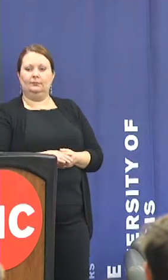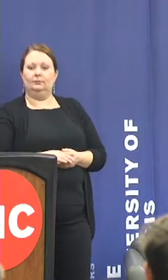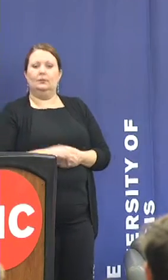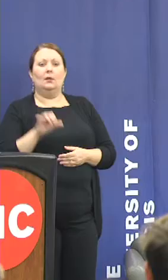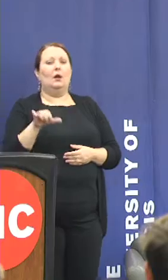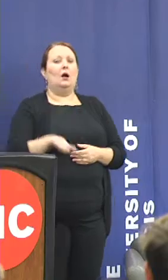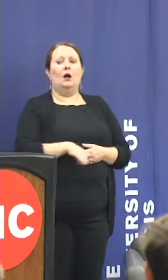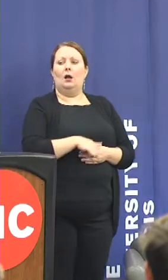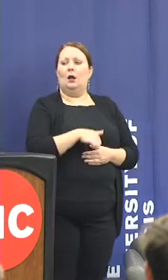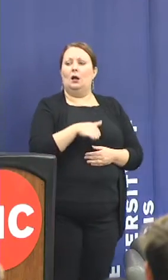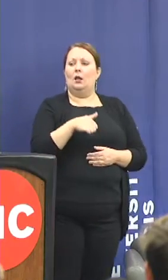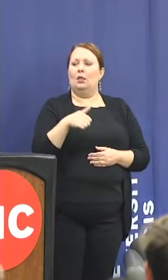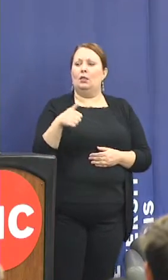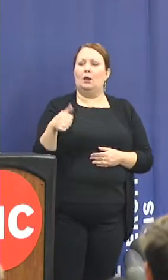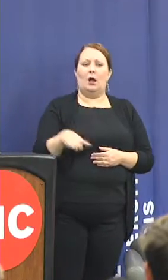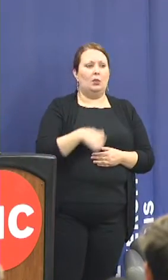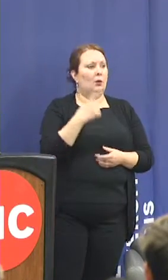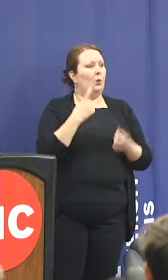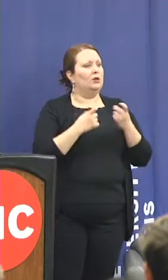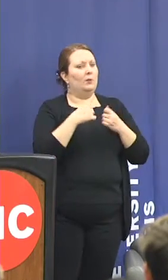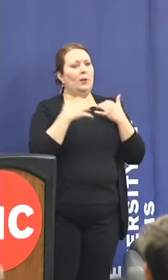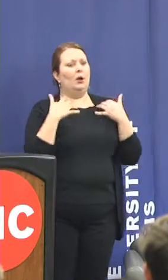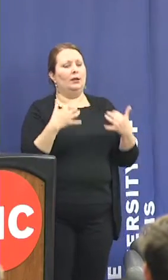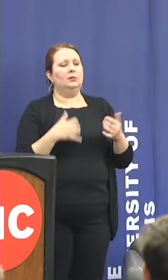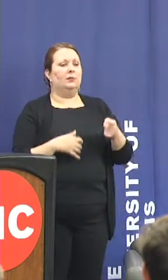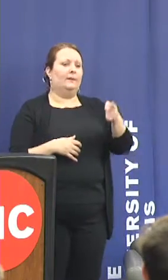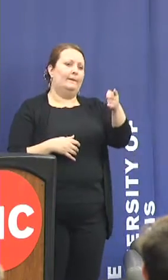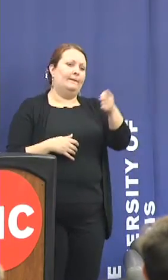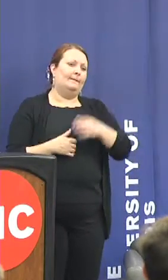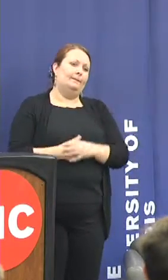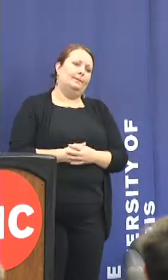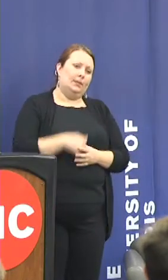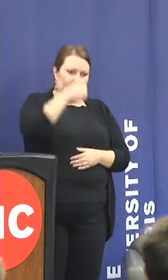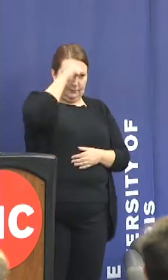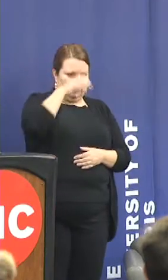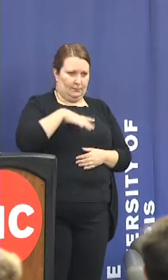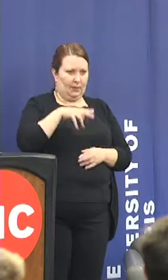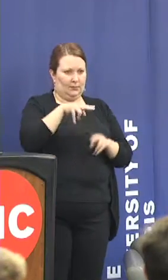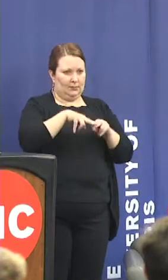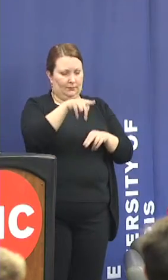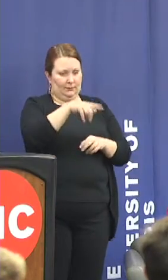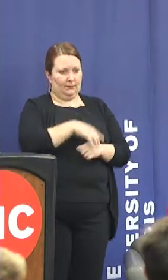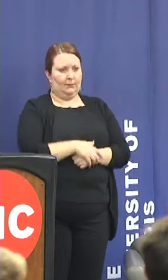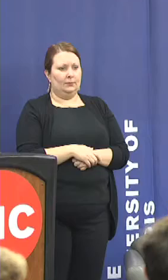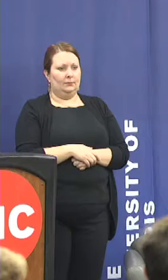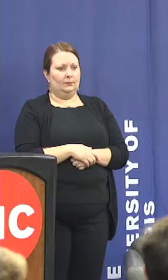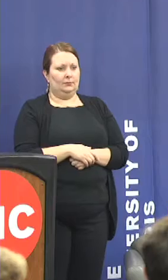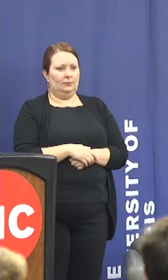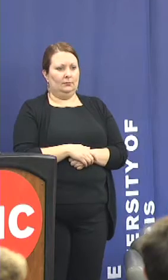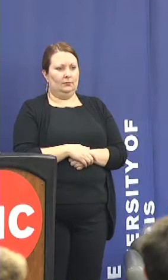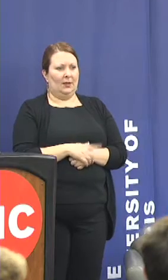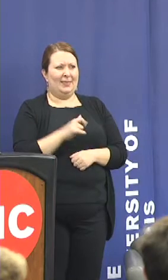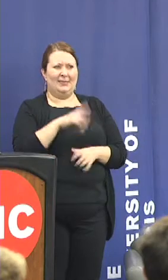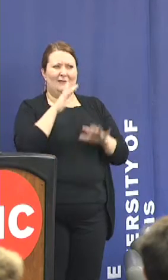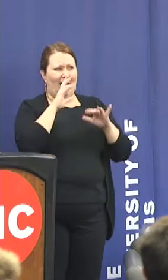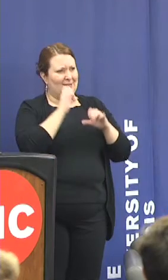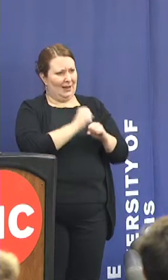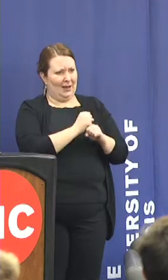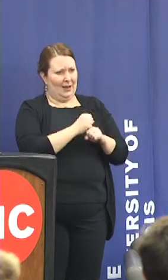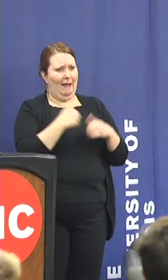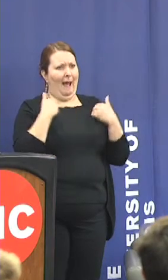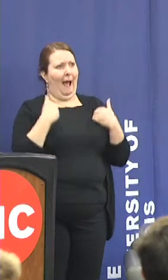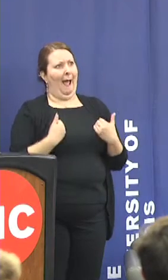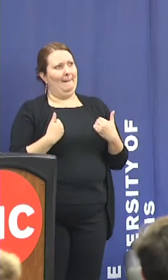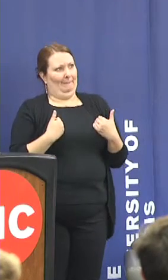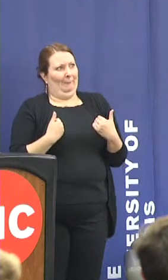Okay, are there anybody want to ask a question from the audience? Yes, please. Yeah, I mean, so this is fascinating. I'm one